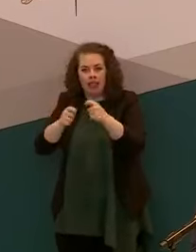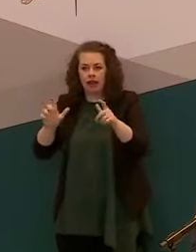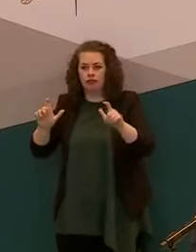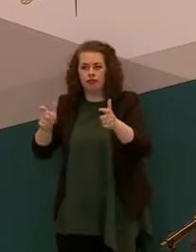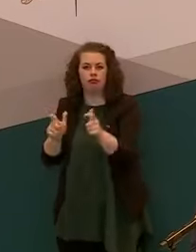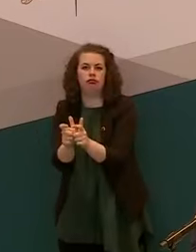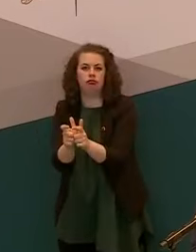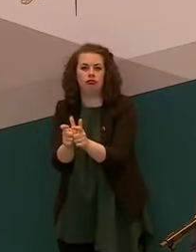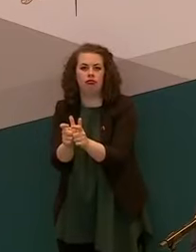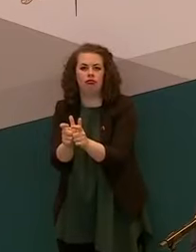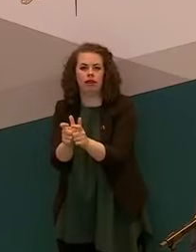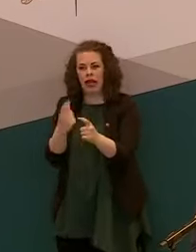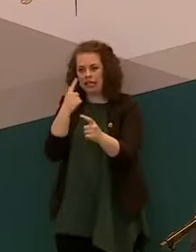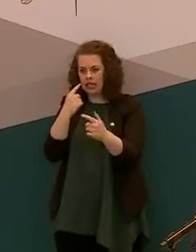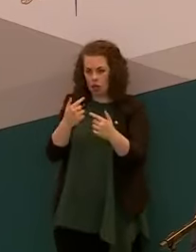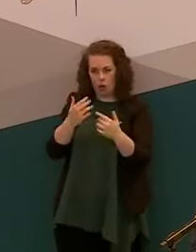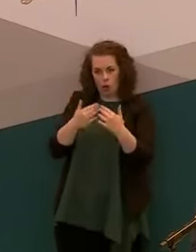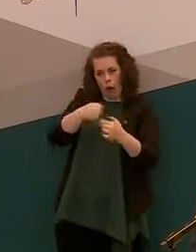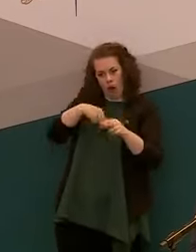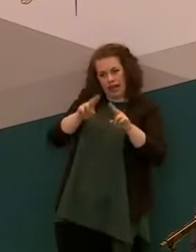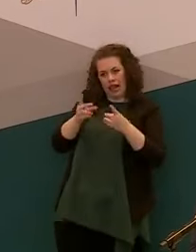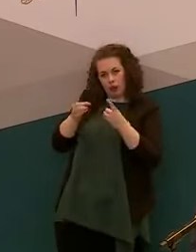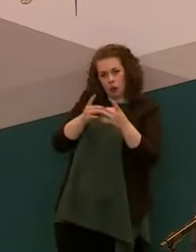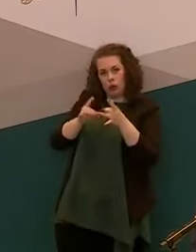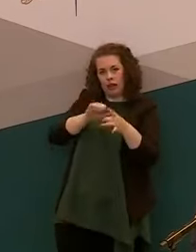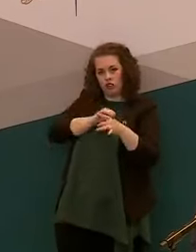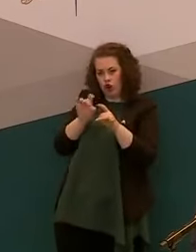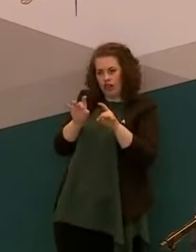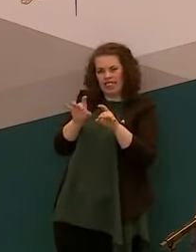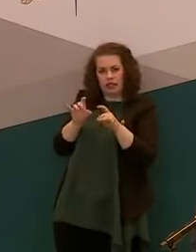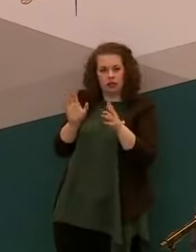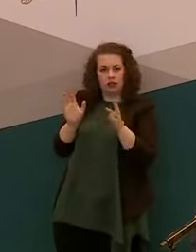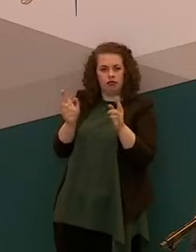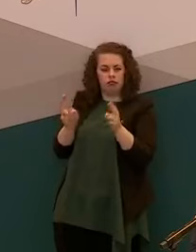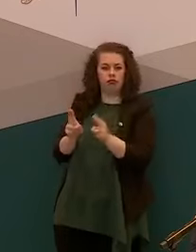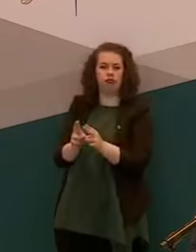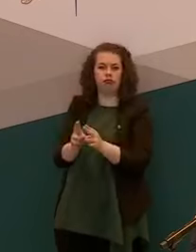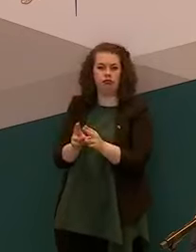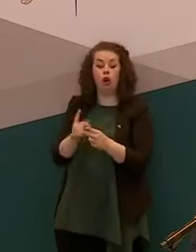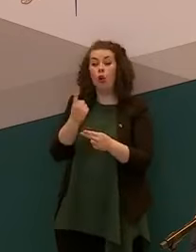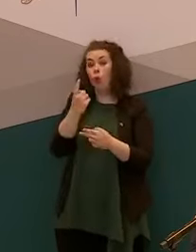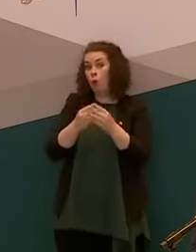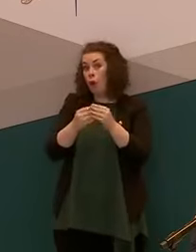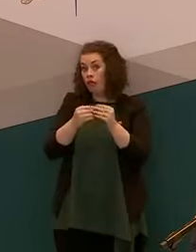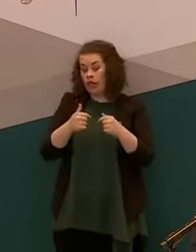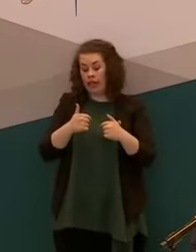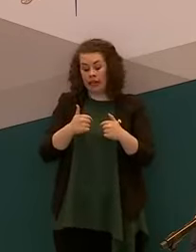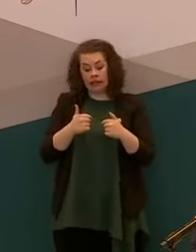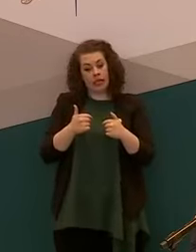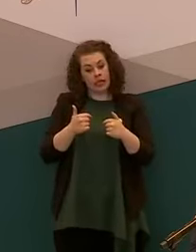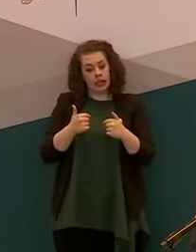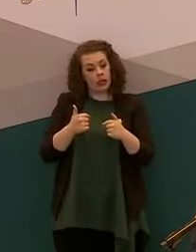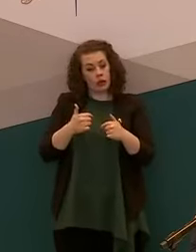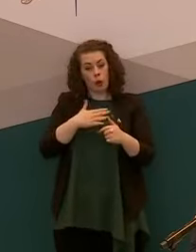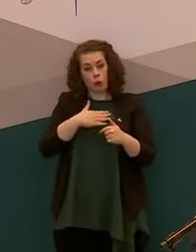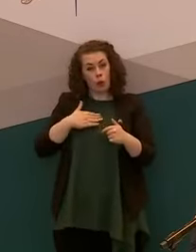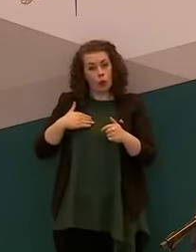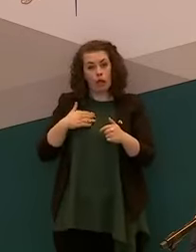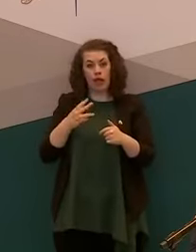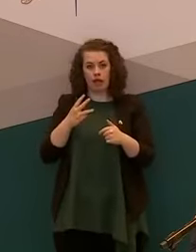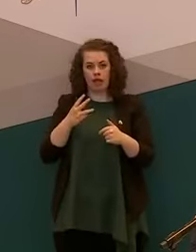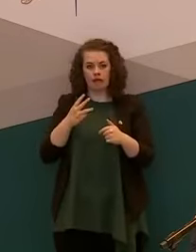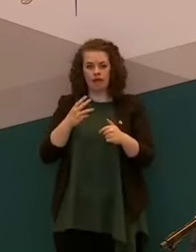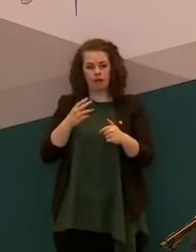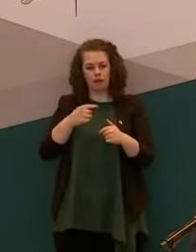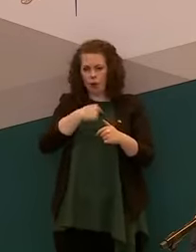do to address that increase in infection. And one of the things that will bear on that, and really that we are going to have to